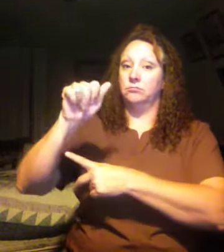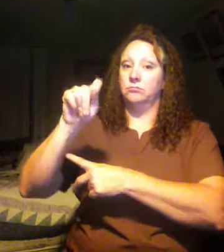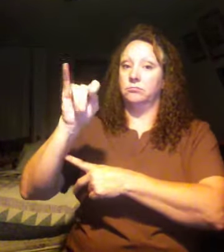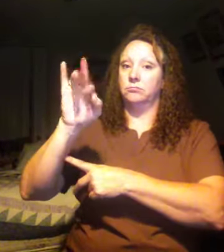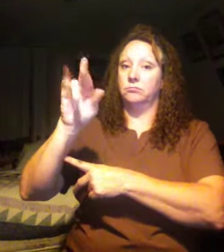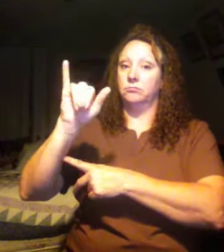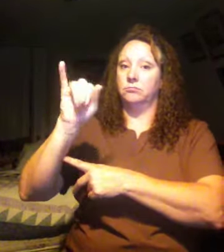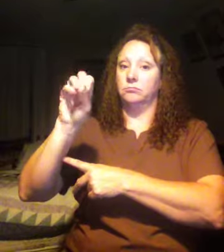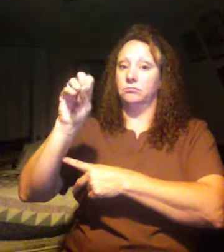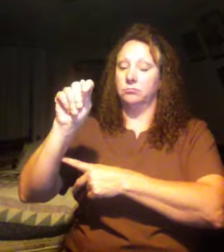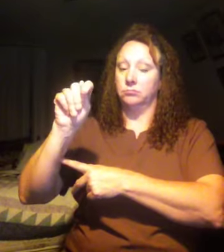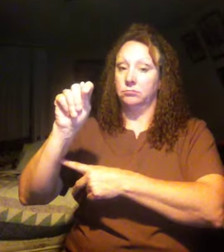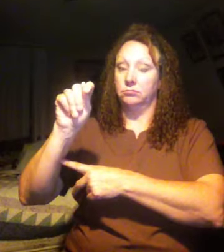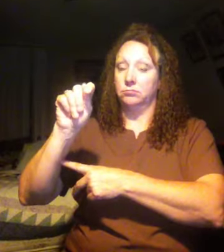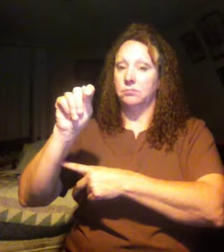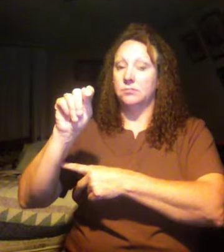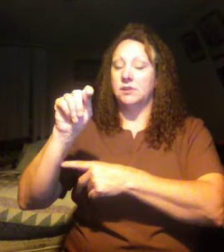supported colonies.